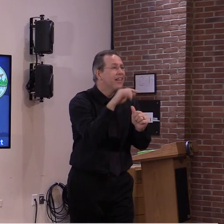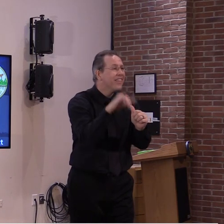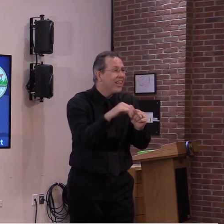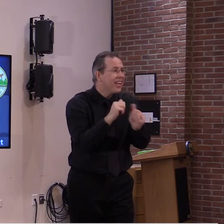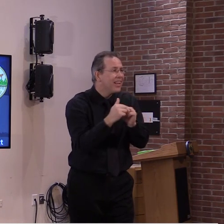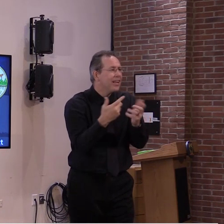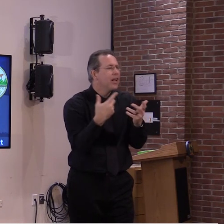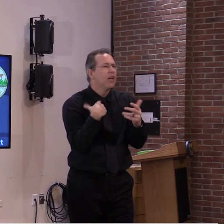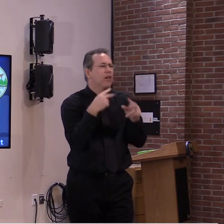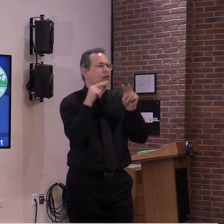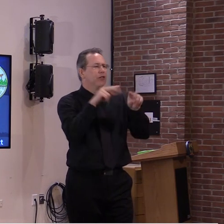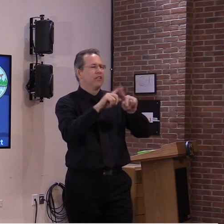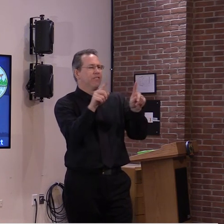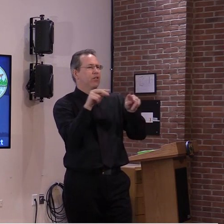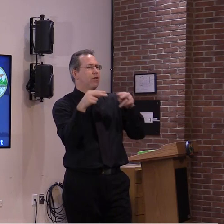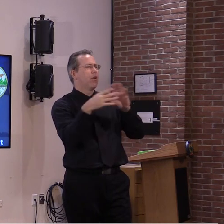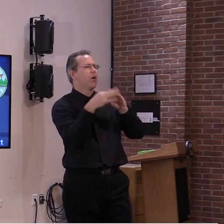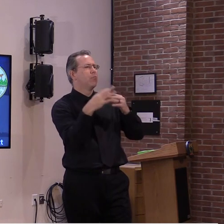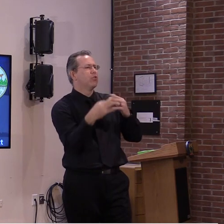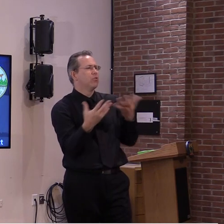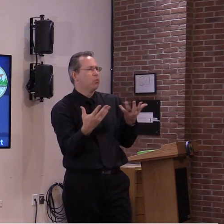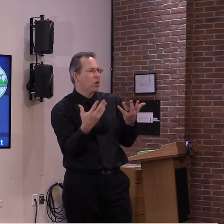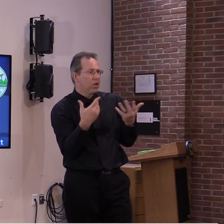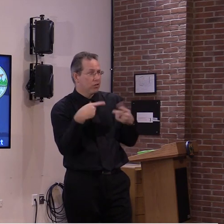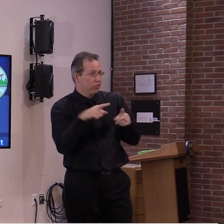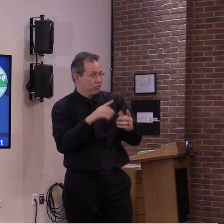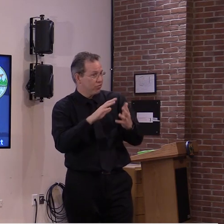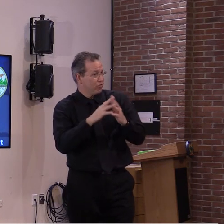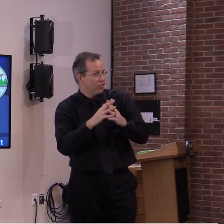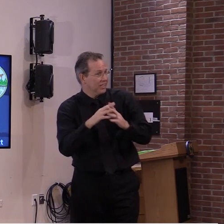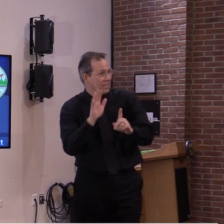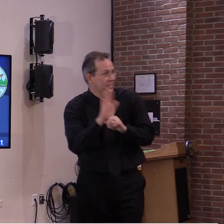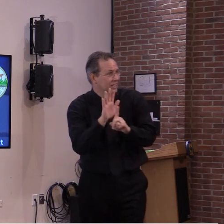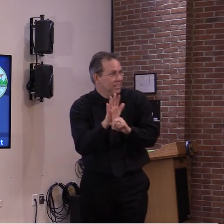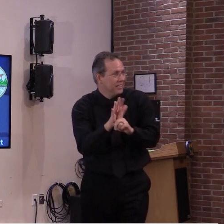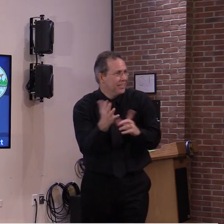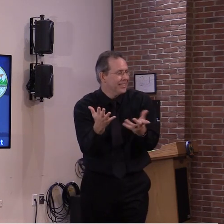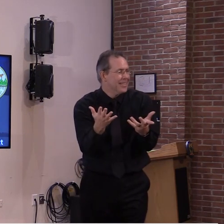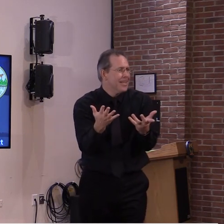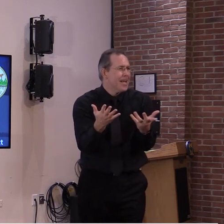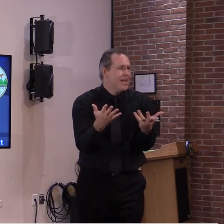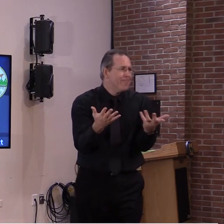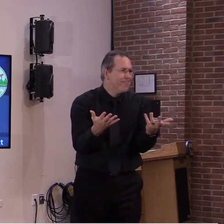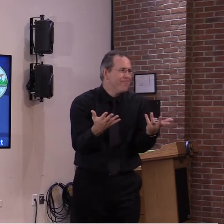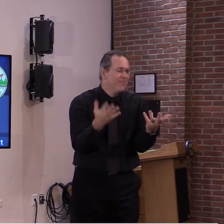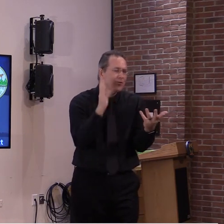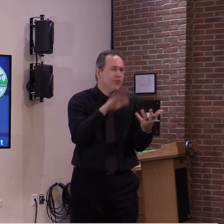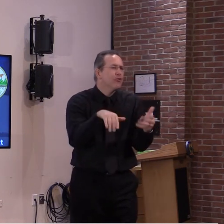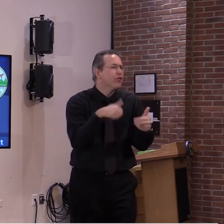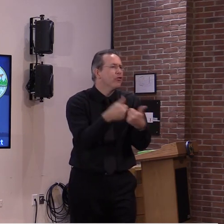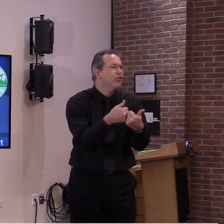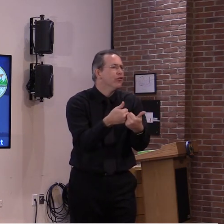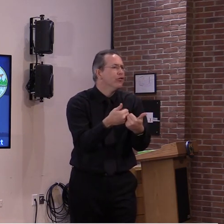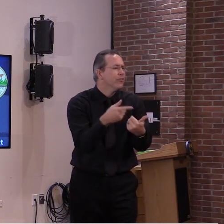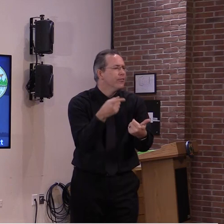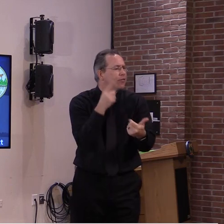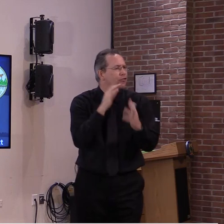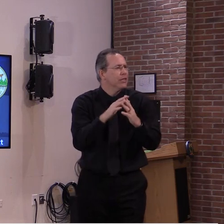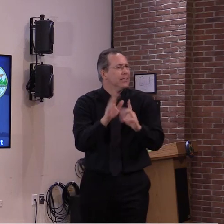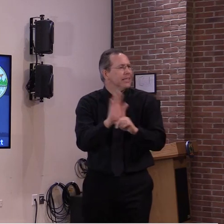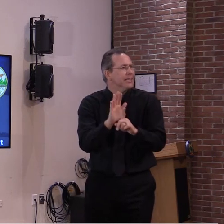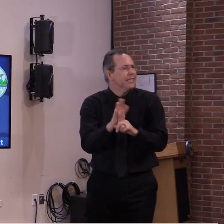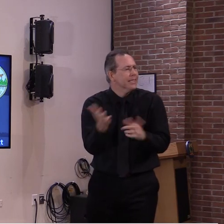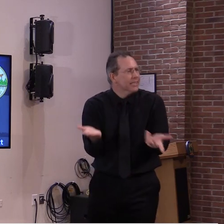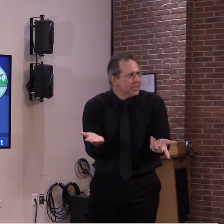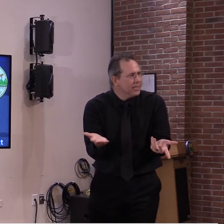may allow wrestling to proceed, but it is really a challenging set of circumstances given the extreme